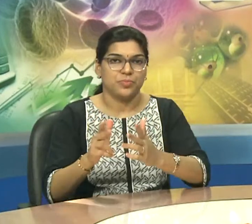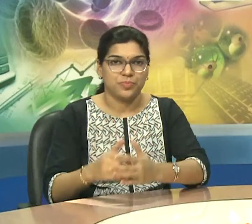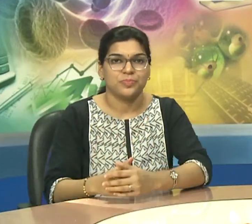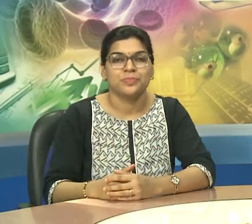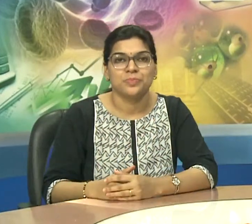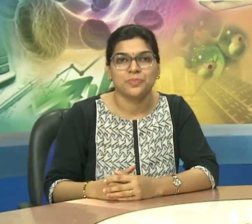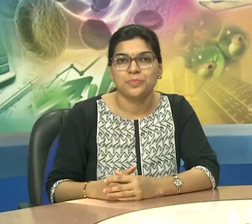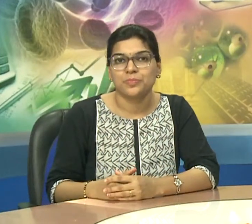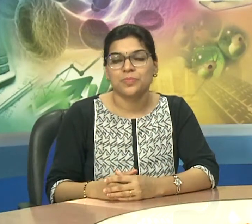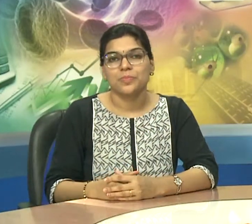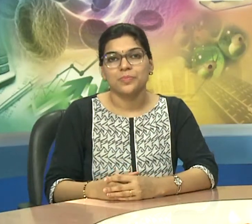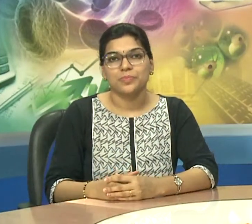allowed.